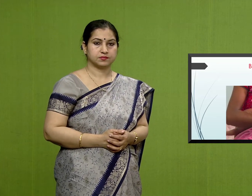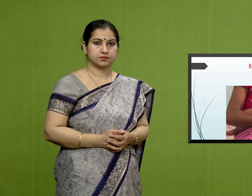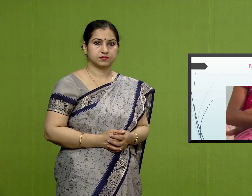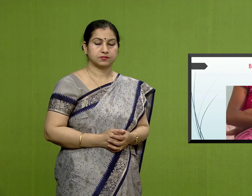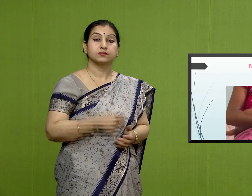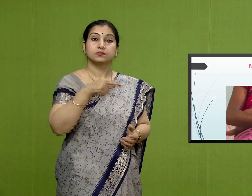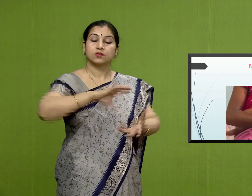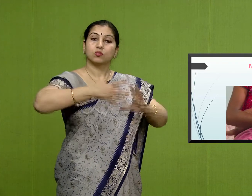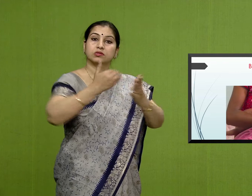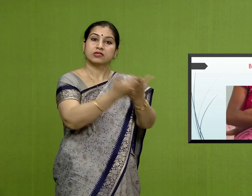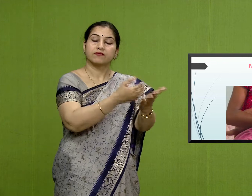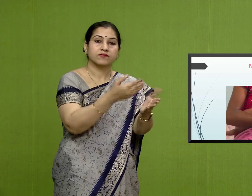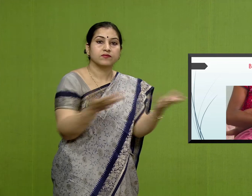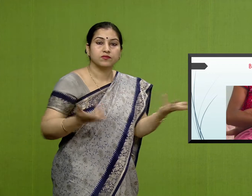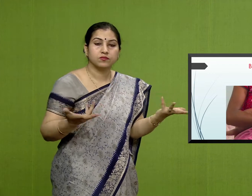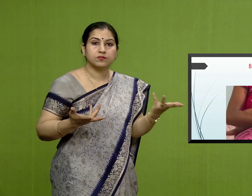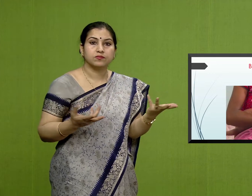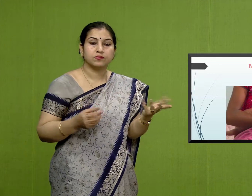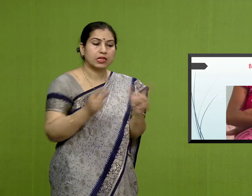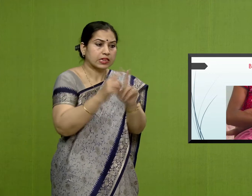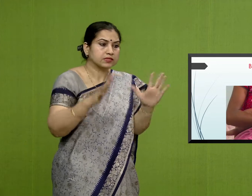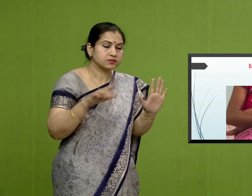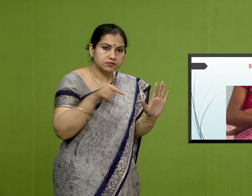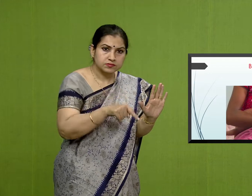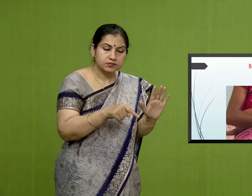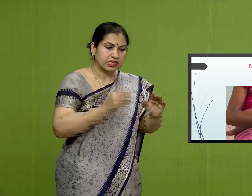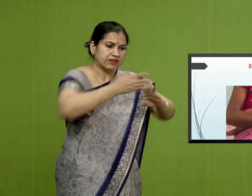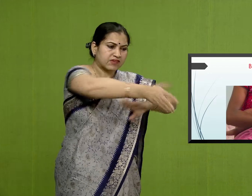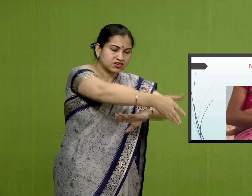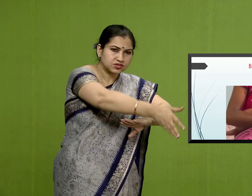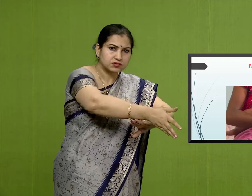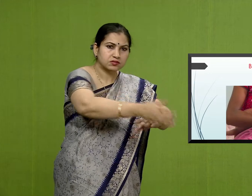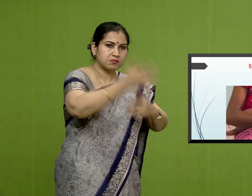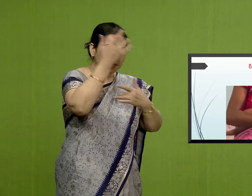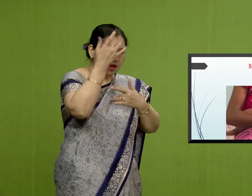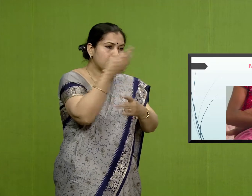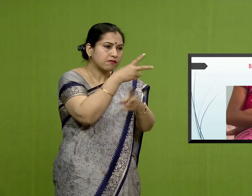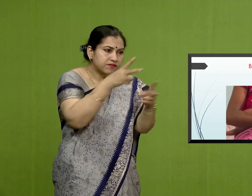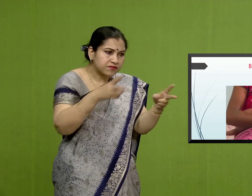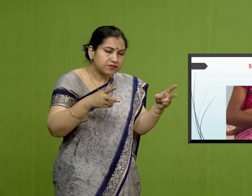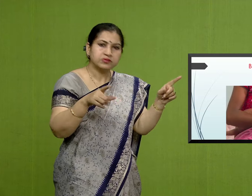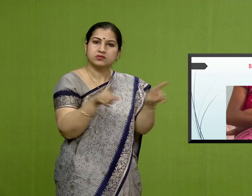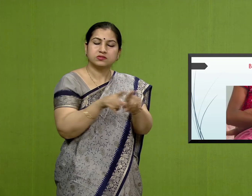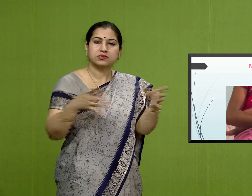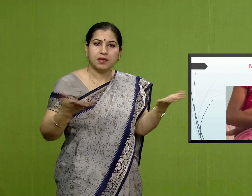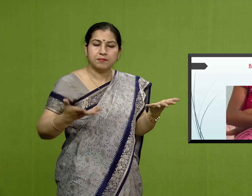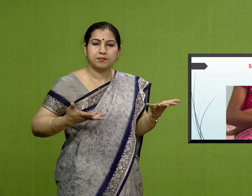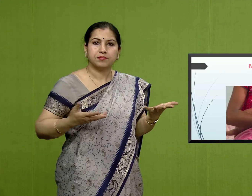It reduces the risk of infectious diseases like